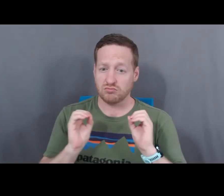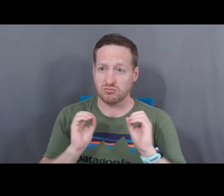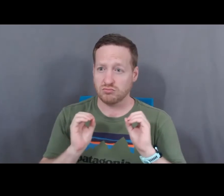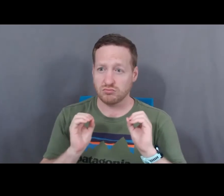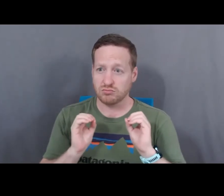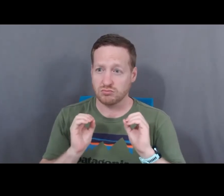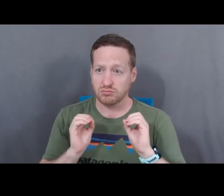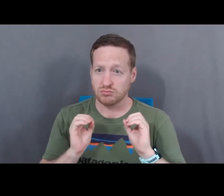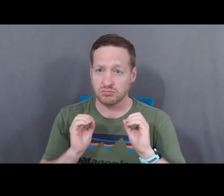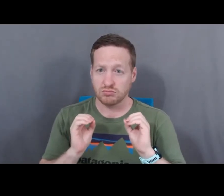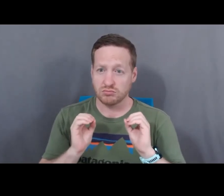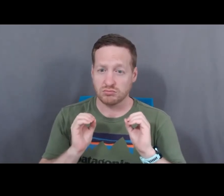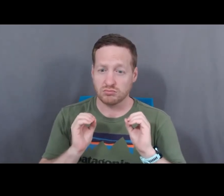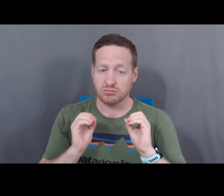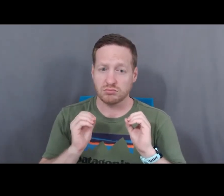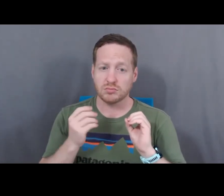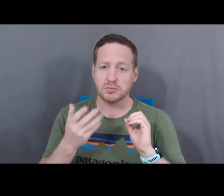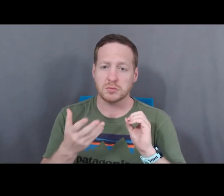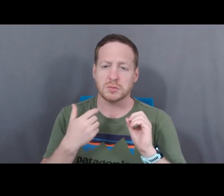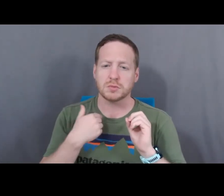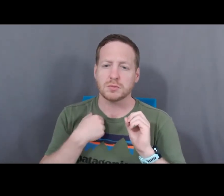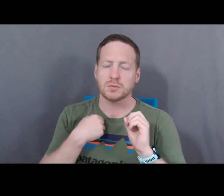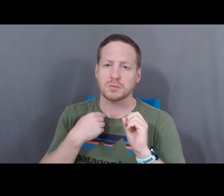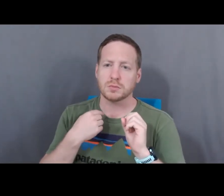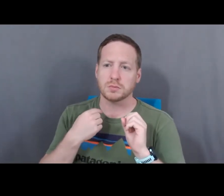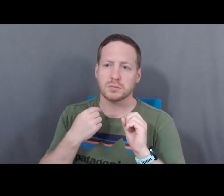So if there are no comments,